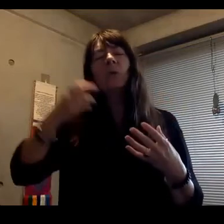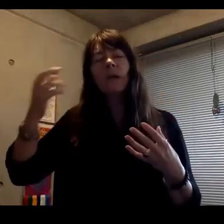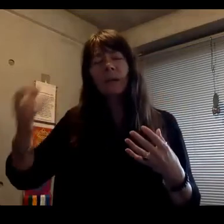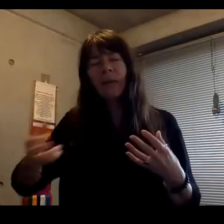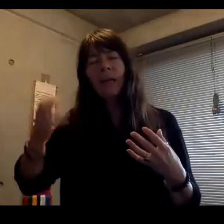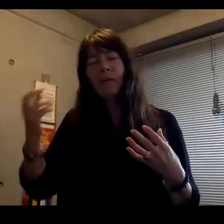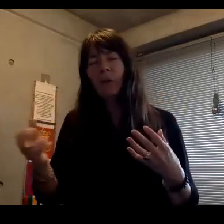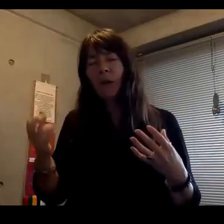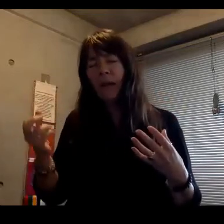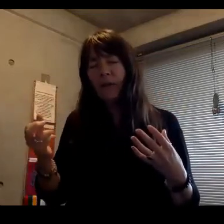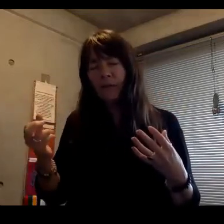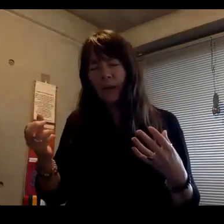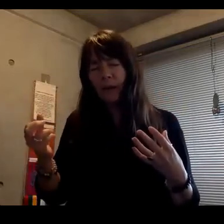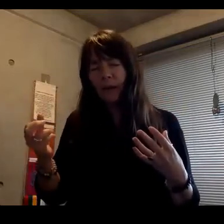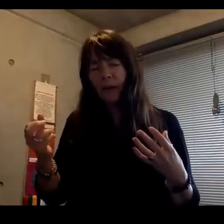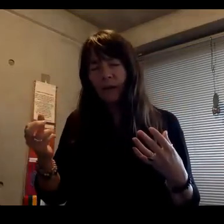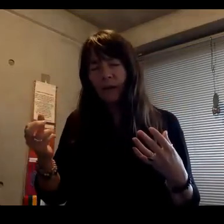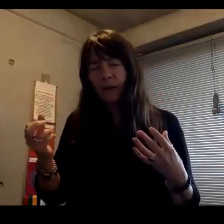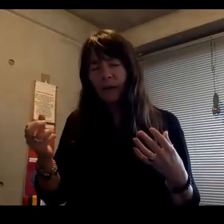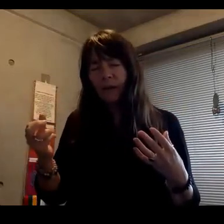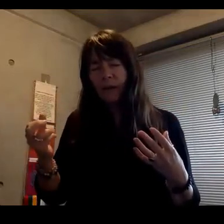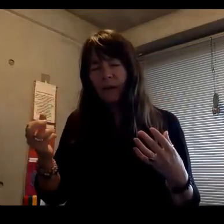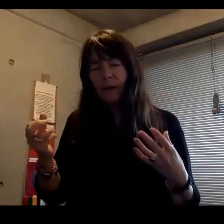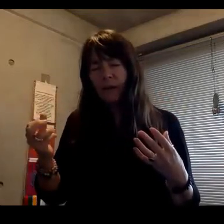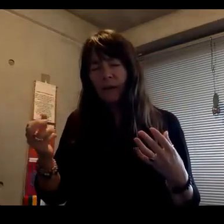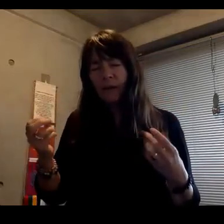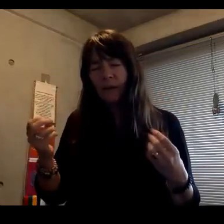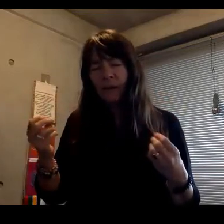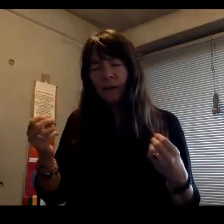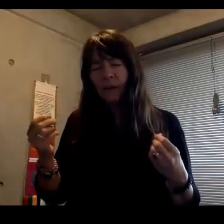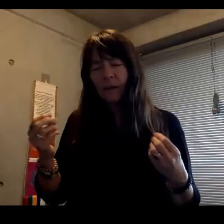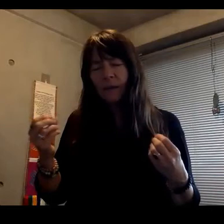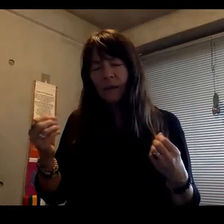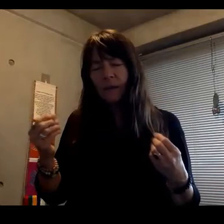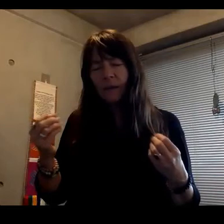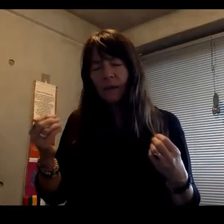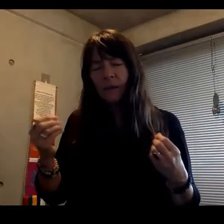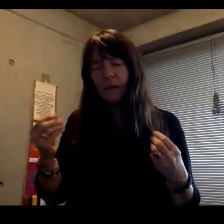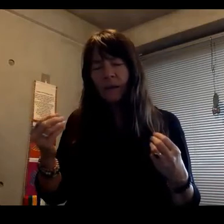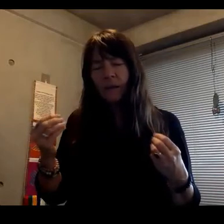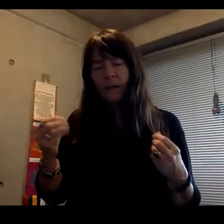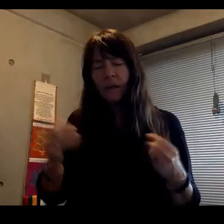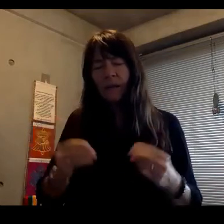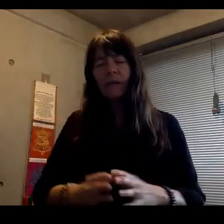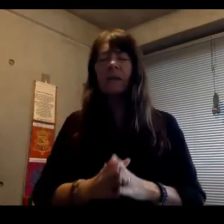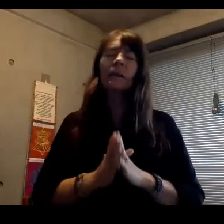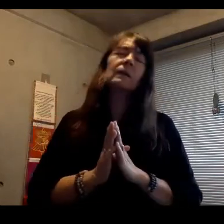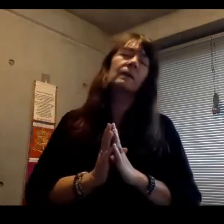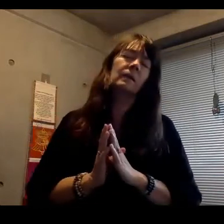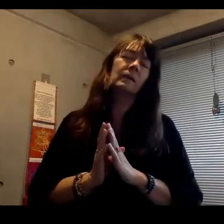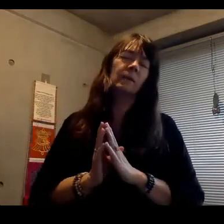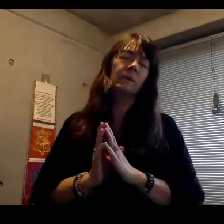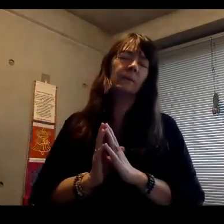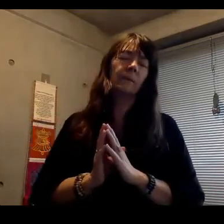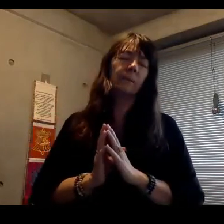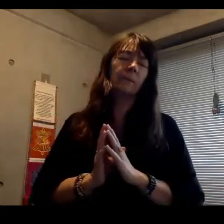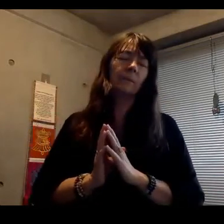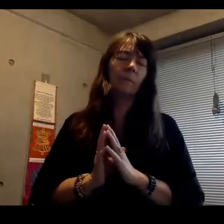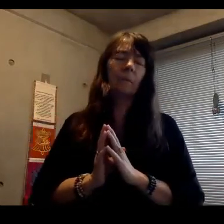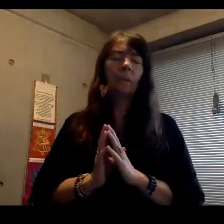how you will be living your life there. Okay. All right. So that's more of an approach. All right.